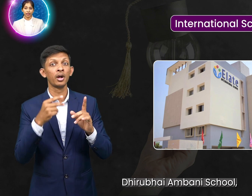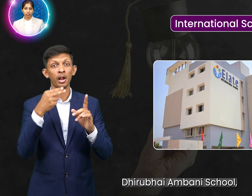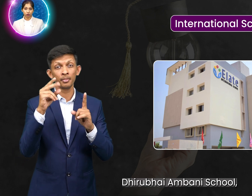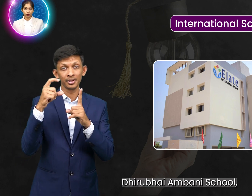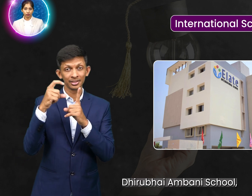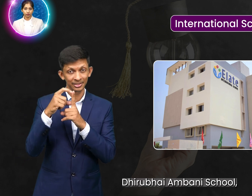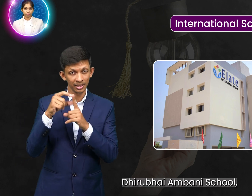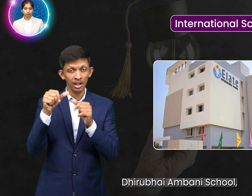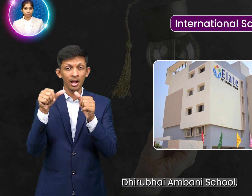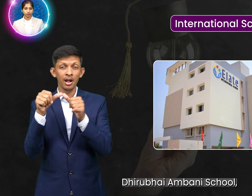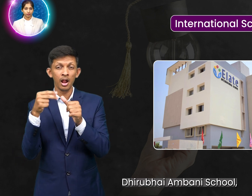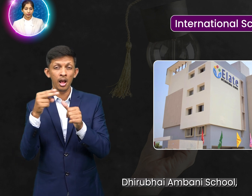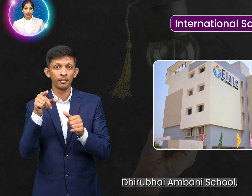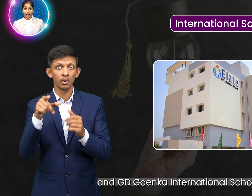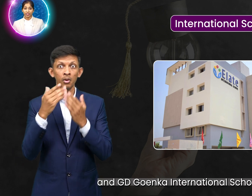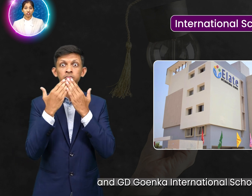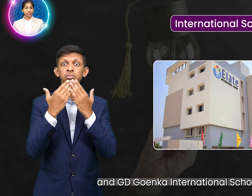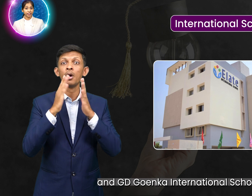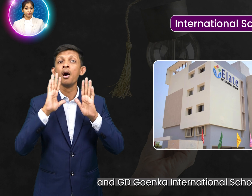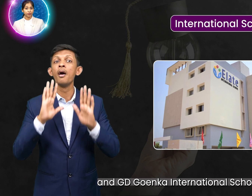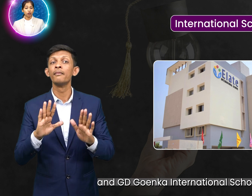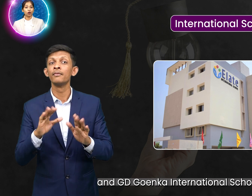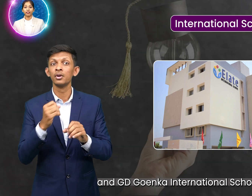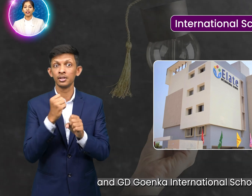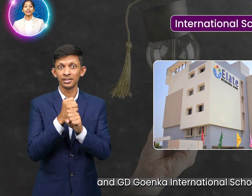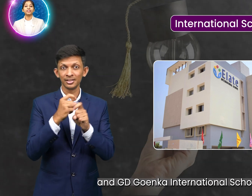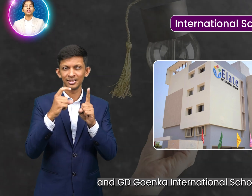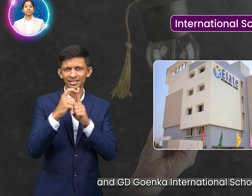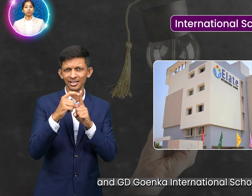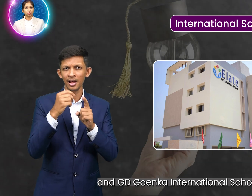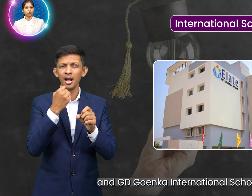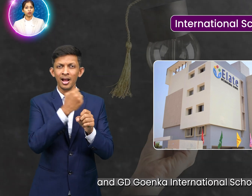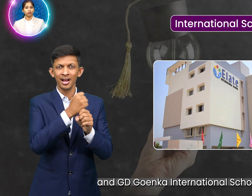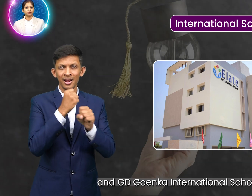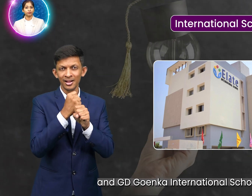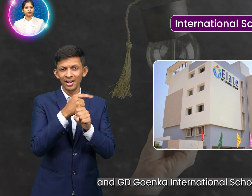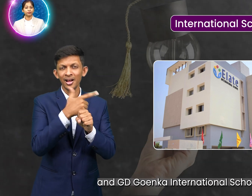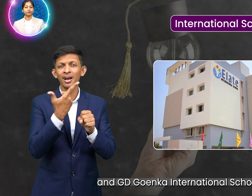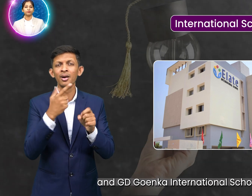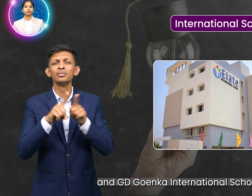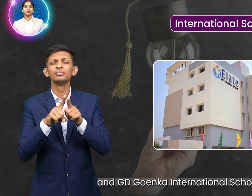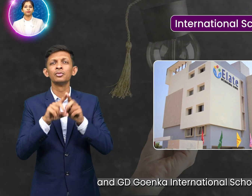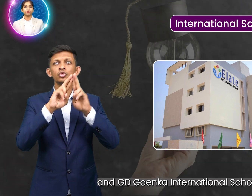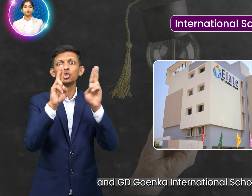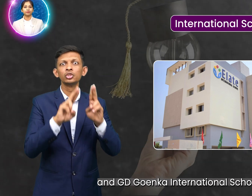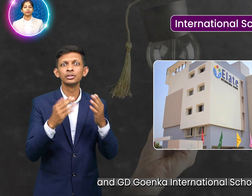Dhirubhai Ambani School, and GD Goenka International School.